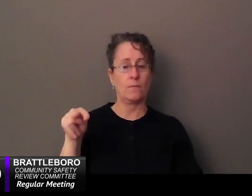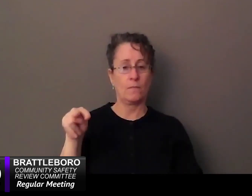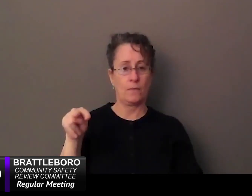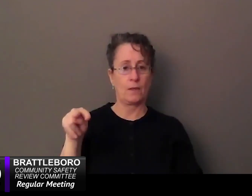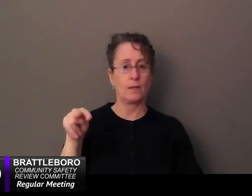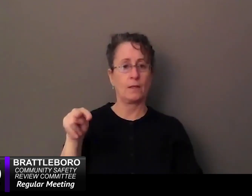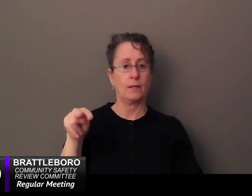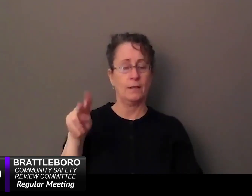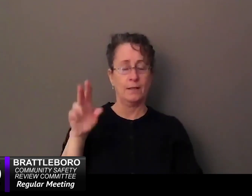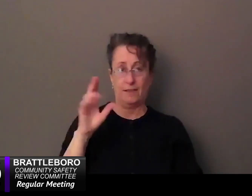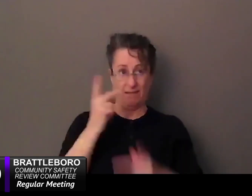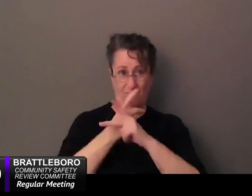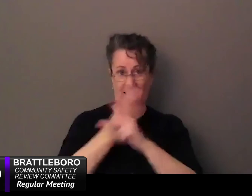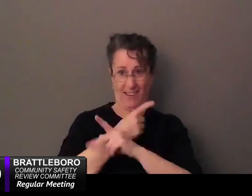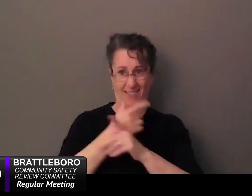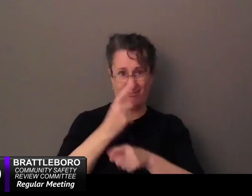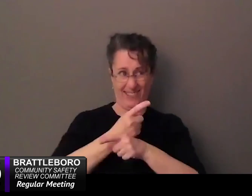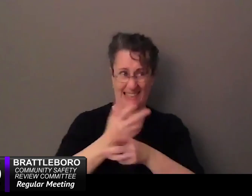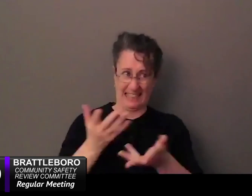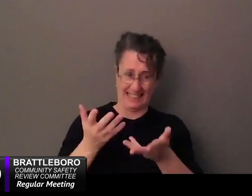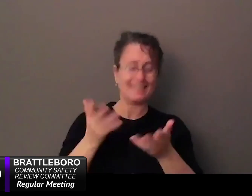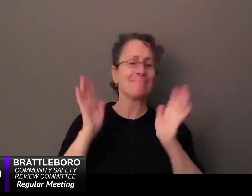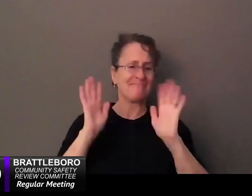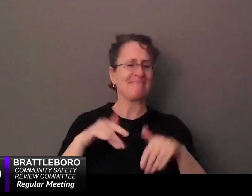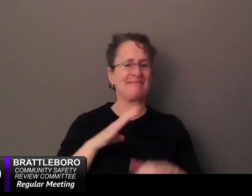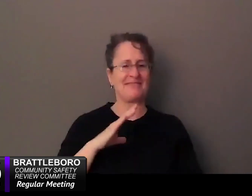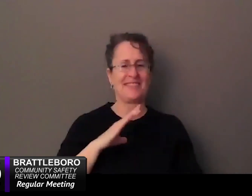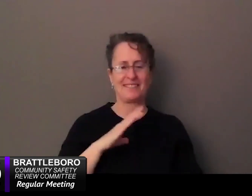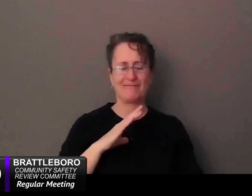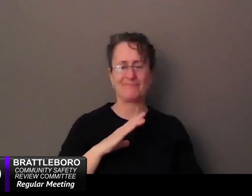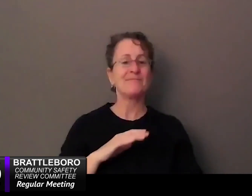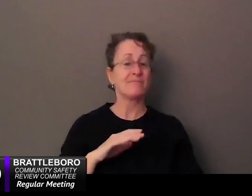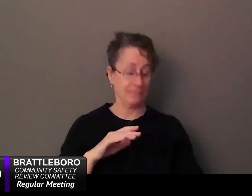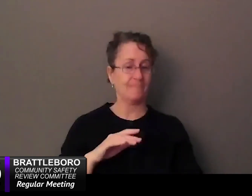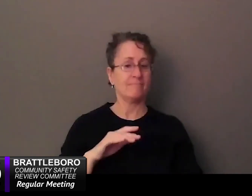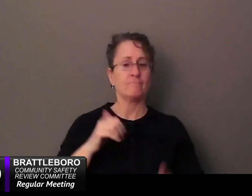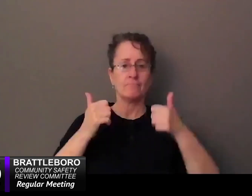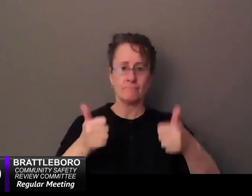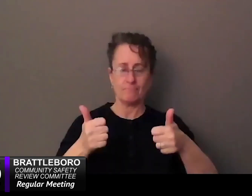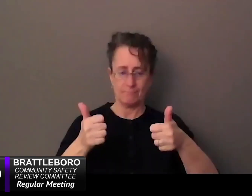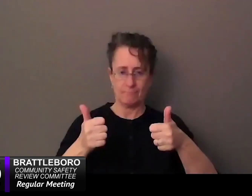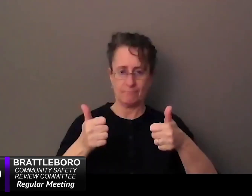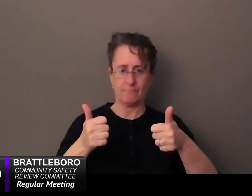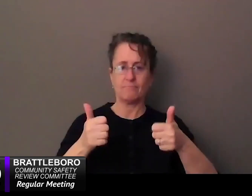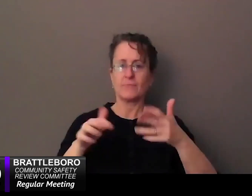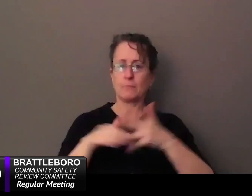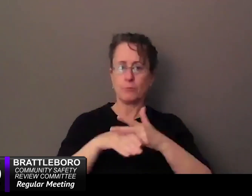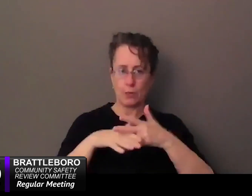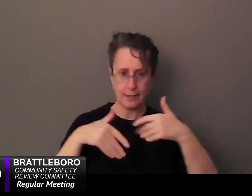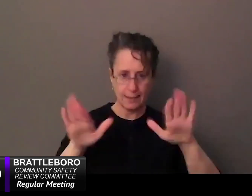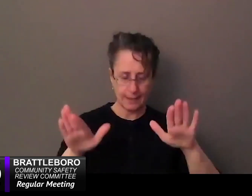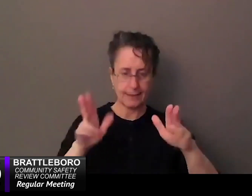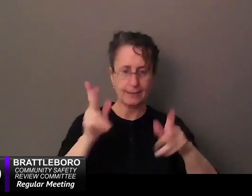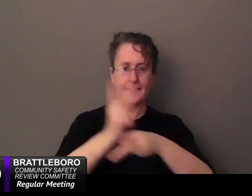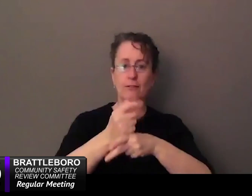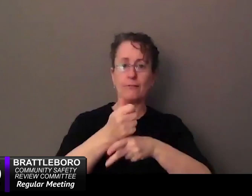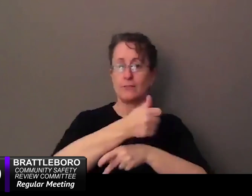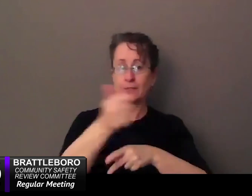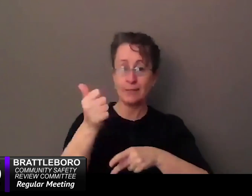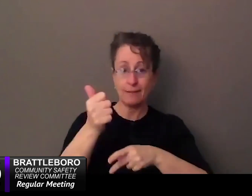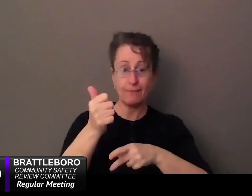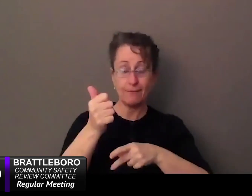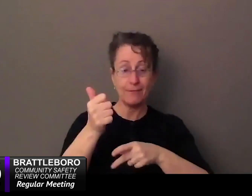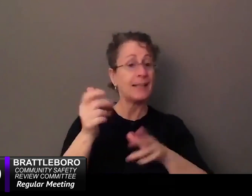my math, but I think it's right. Great. Okay. And yeah, take care of yourself, and we'll just take a short break and be